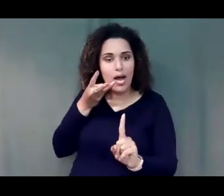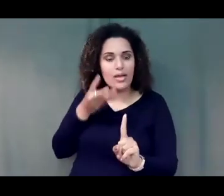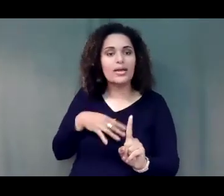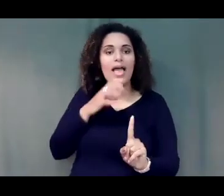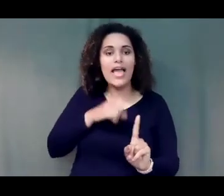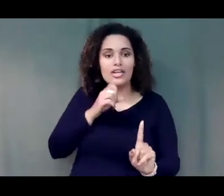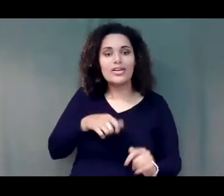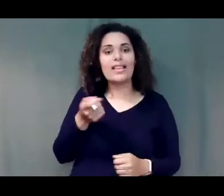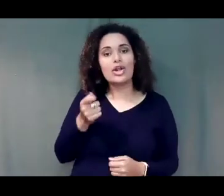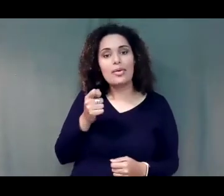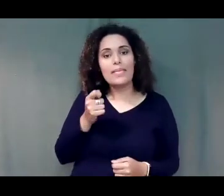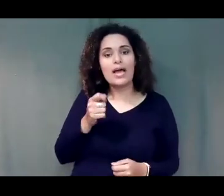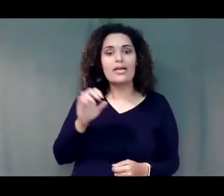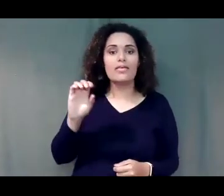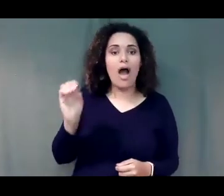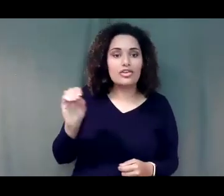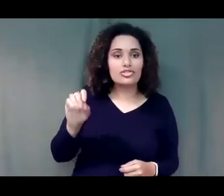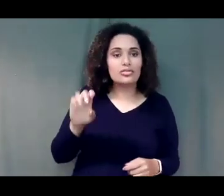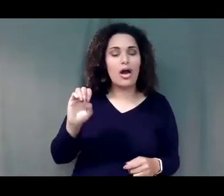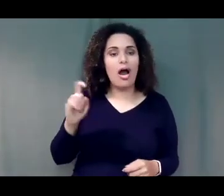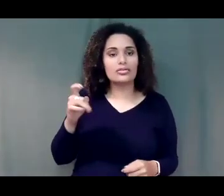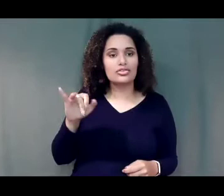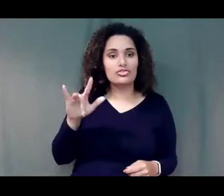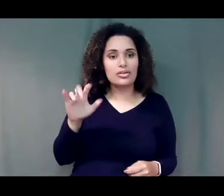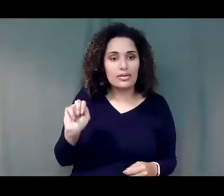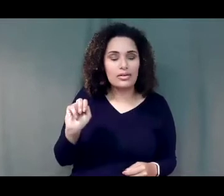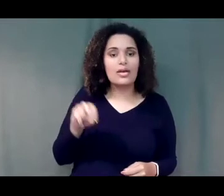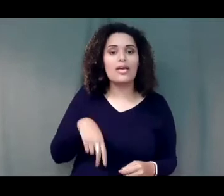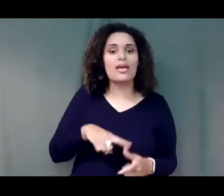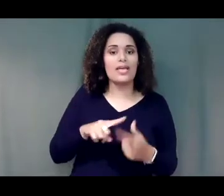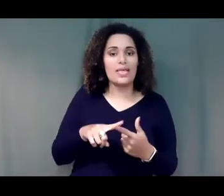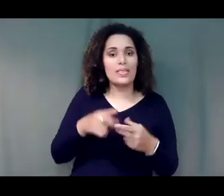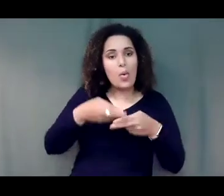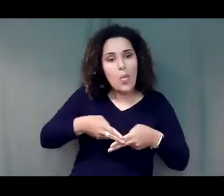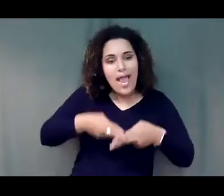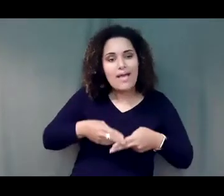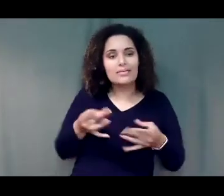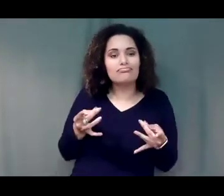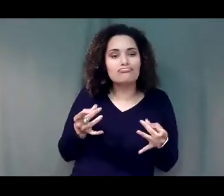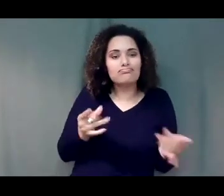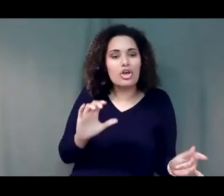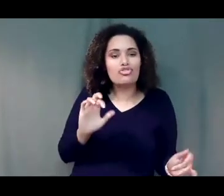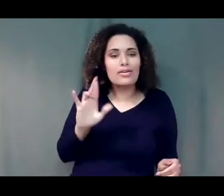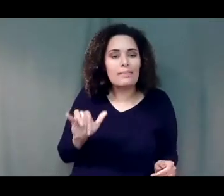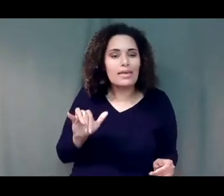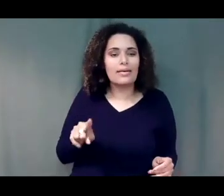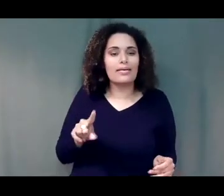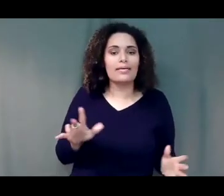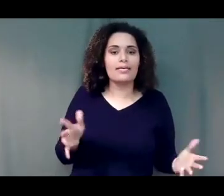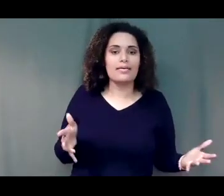of oxygen. You still get a little bit of you still get kind of the weight and the creaminess and